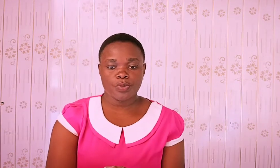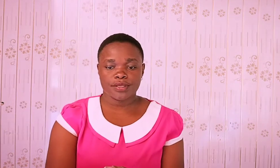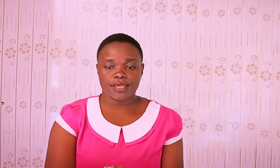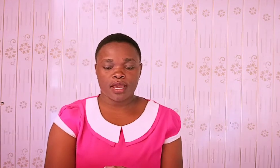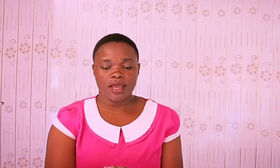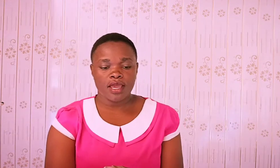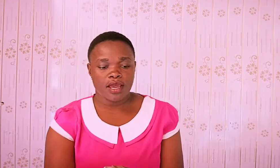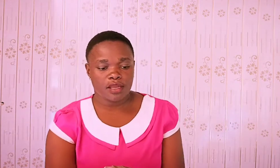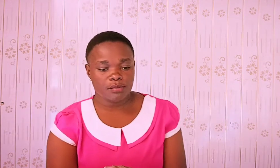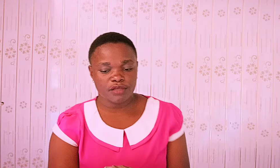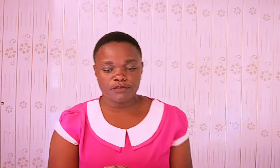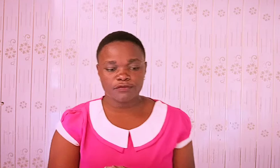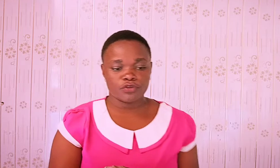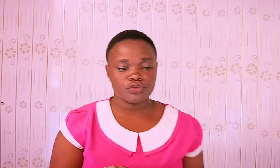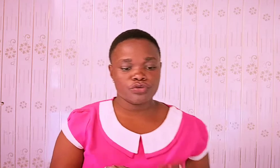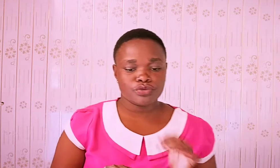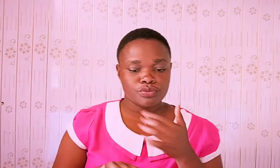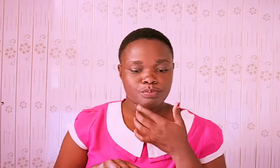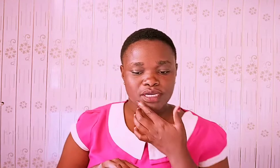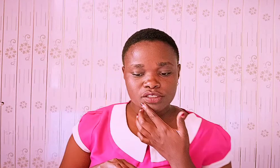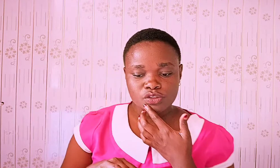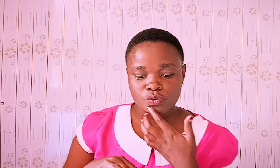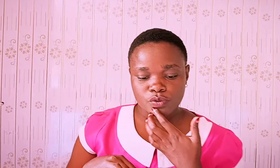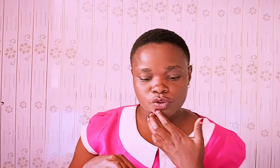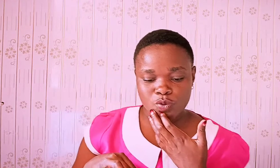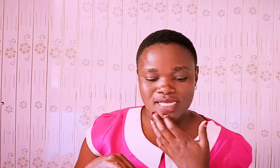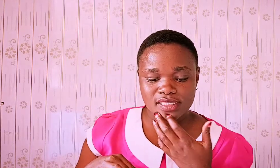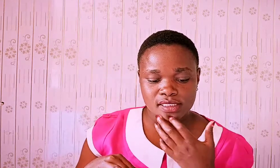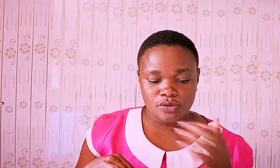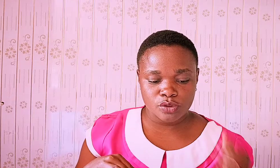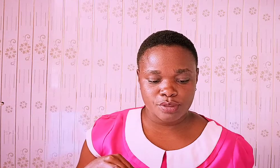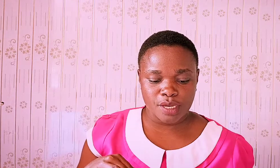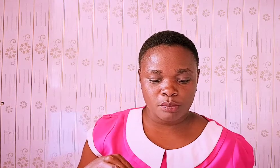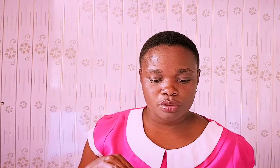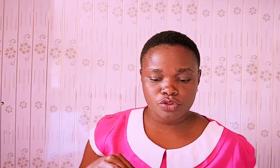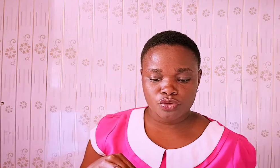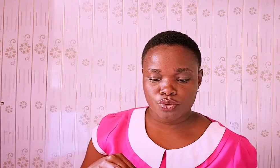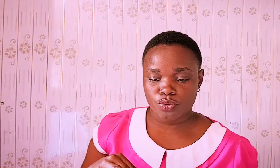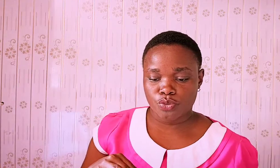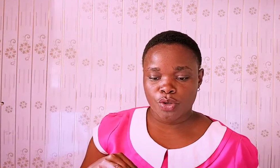Yeah. I believe if you do practice with those words, you'll be able to